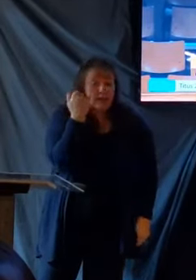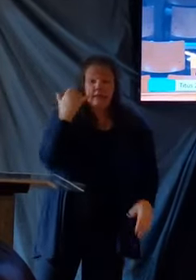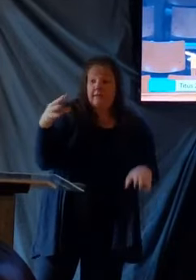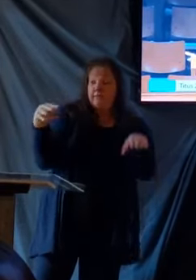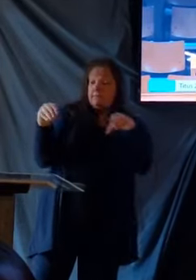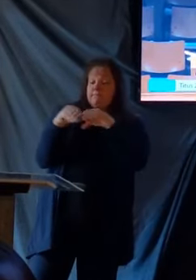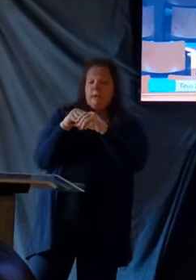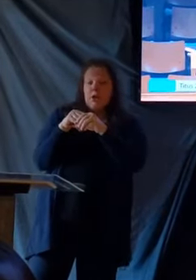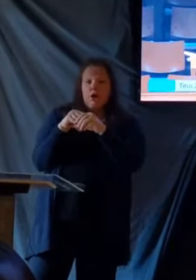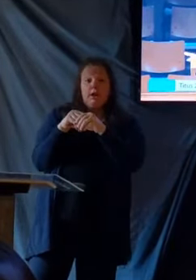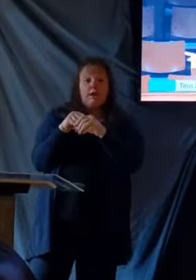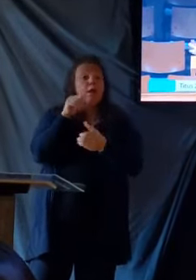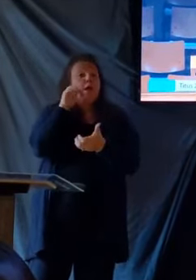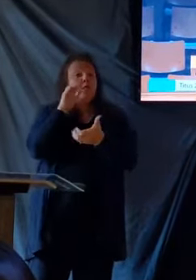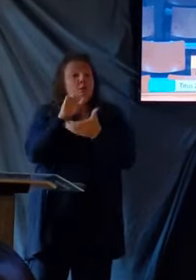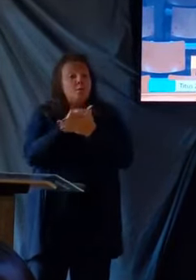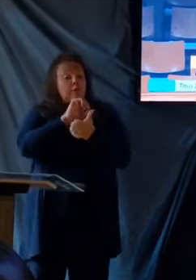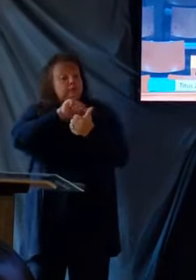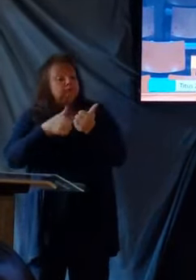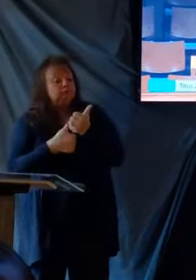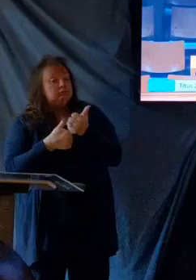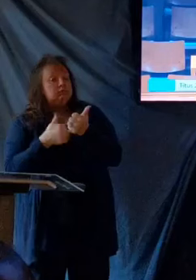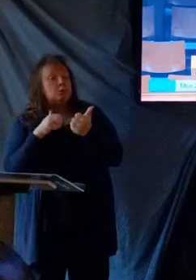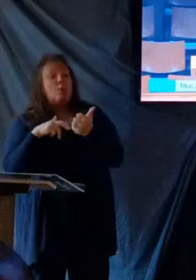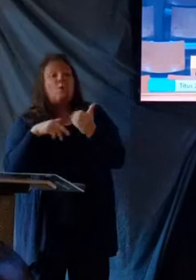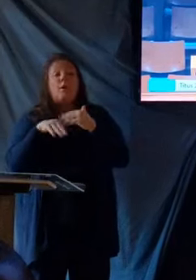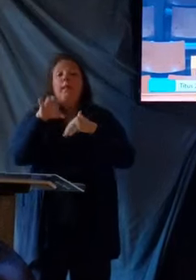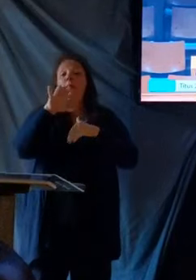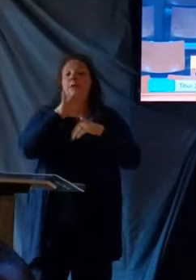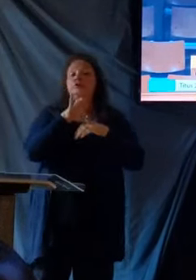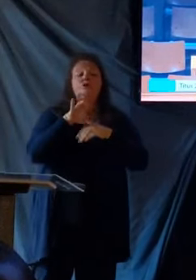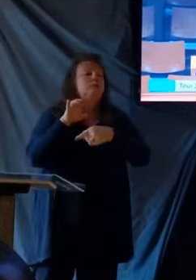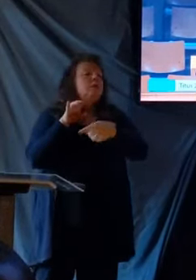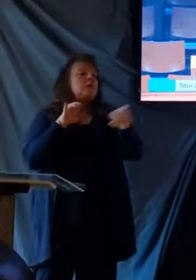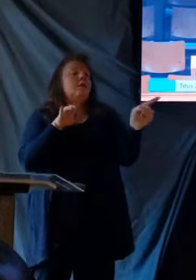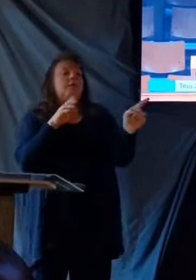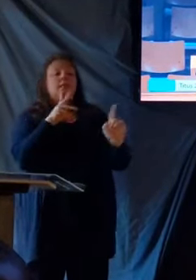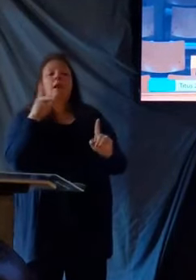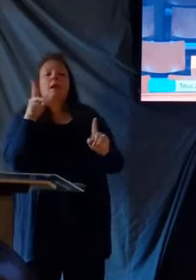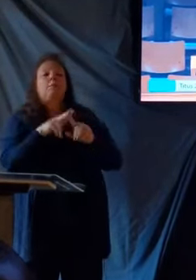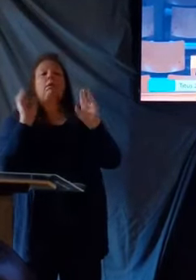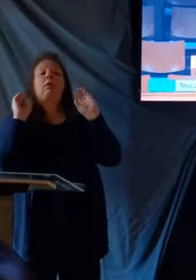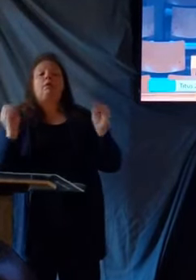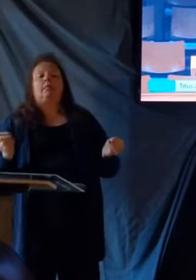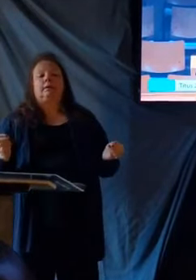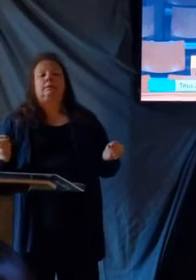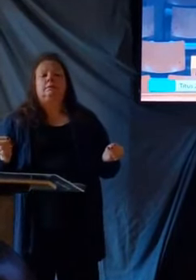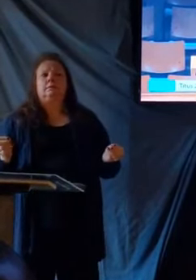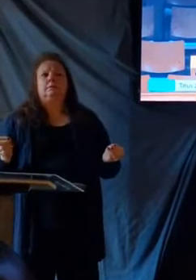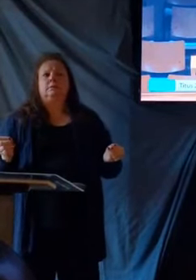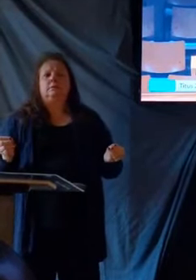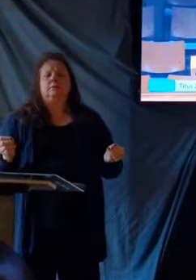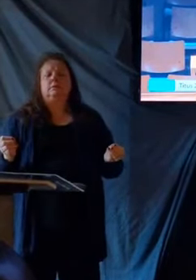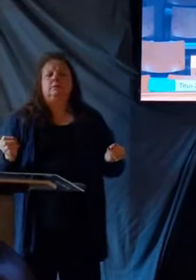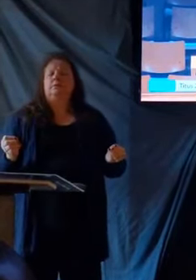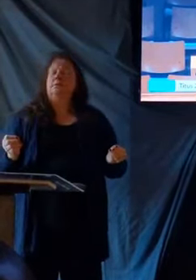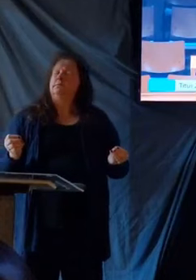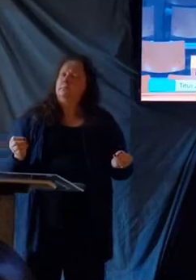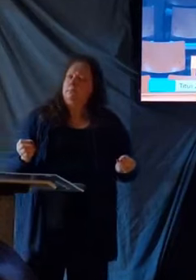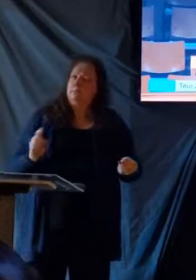married, that a wife is submissive to her husband, or in the church. But other than that, it does not apply. But what does he use